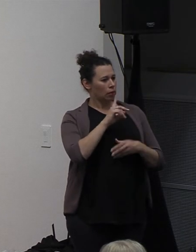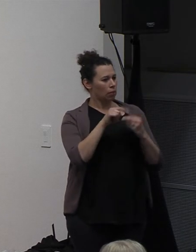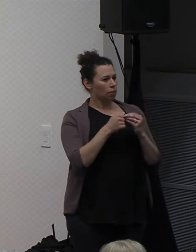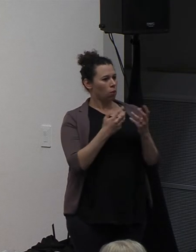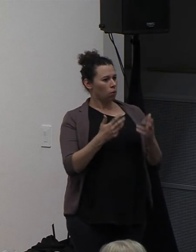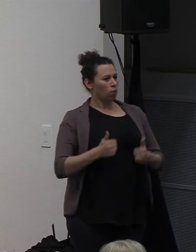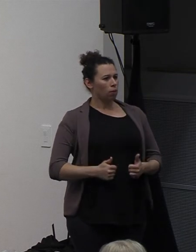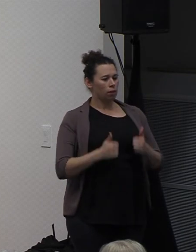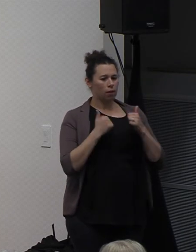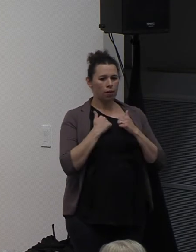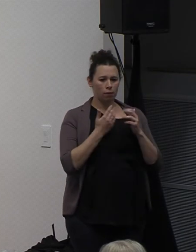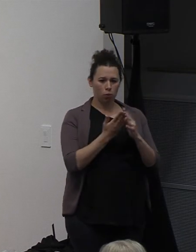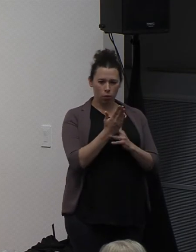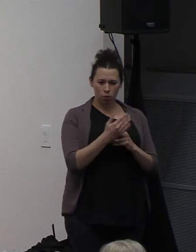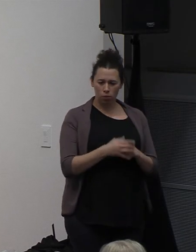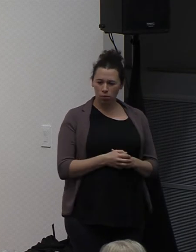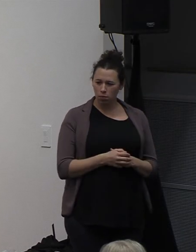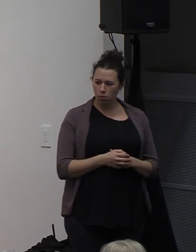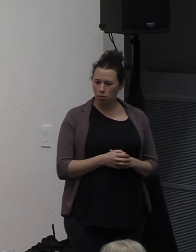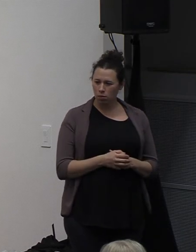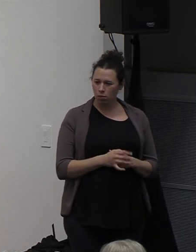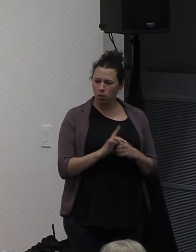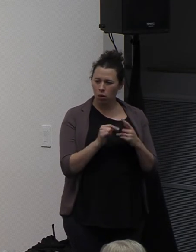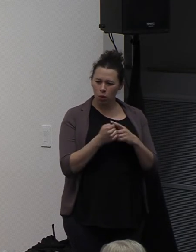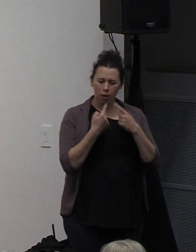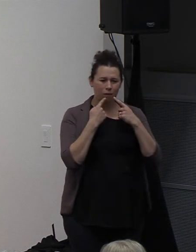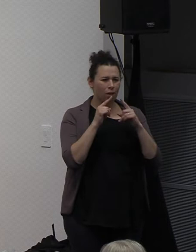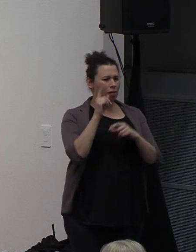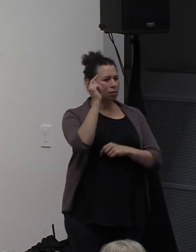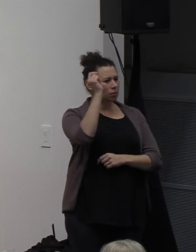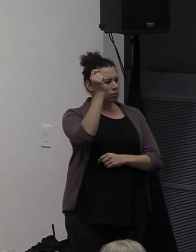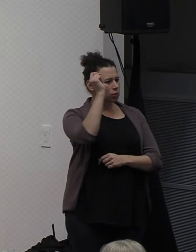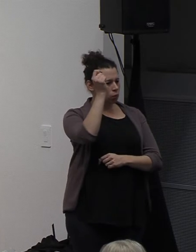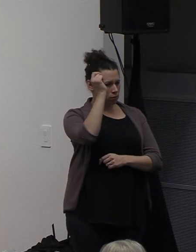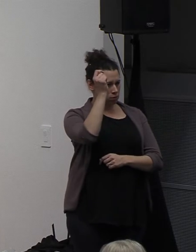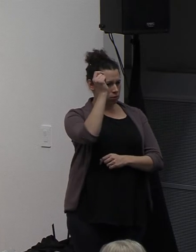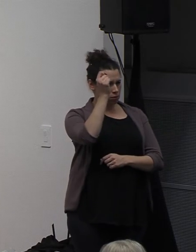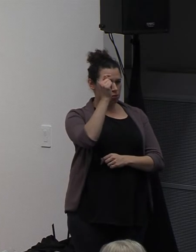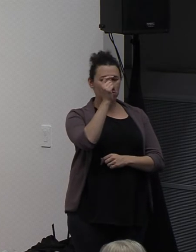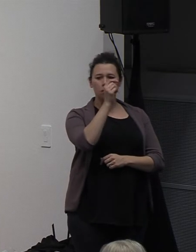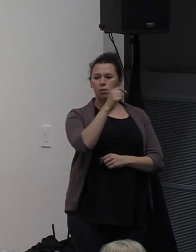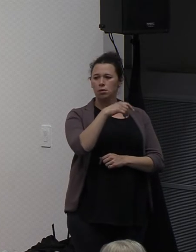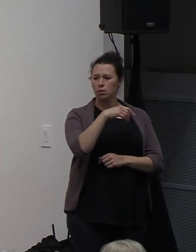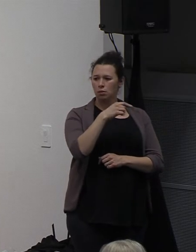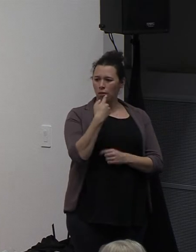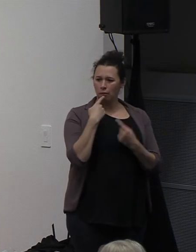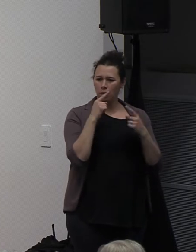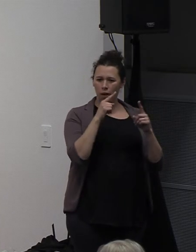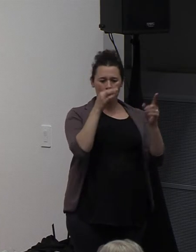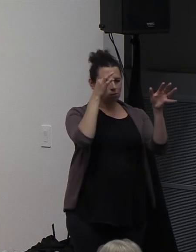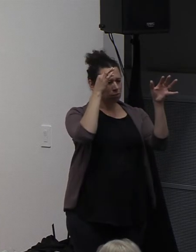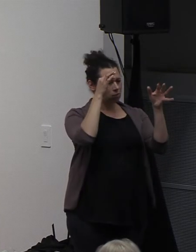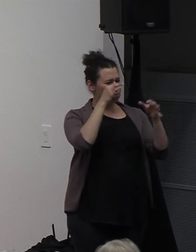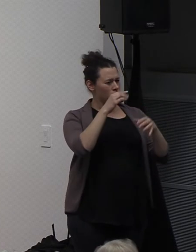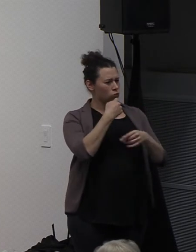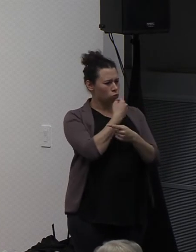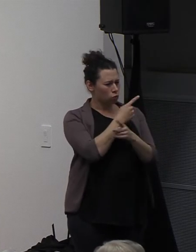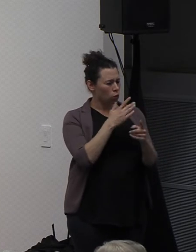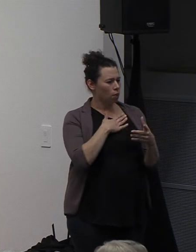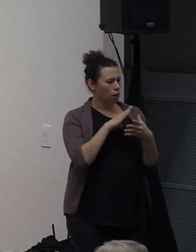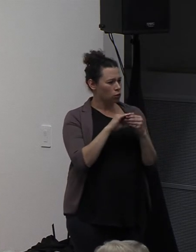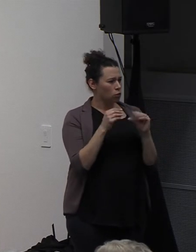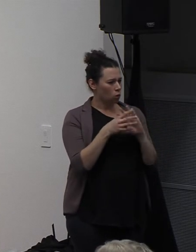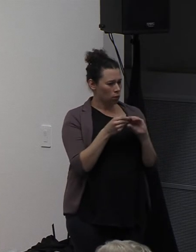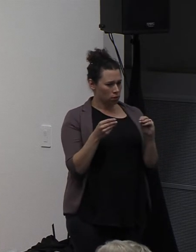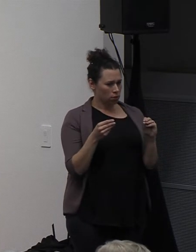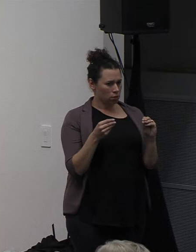It wasn't until I gave testimony to Steven Spielberg's Shoah Foundation that I found